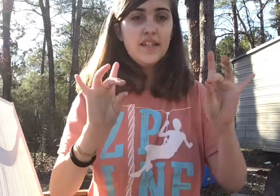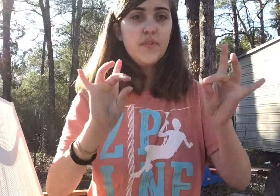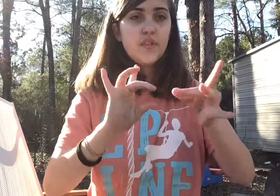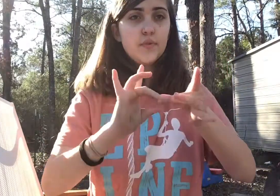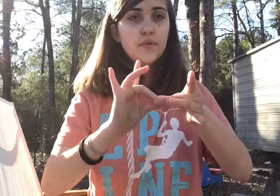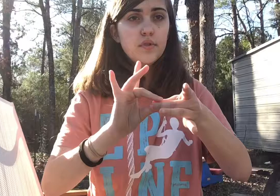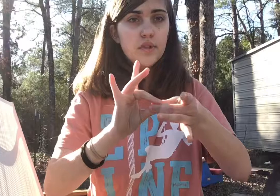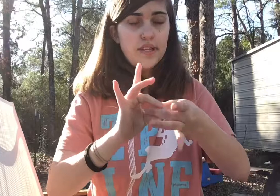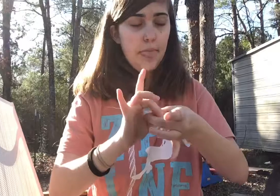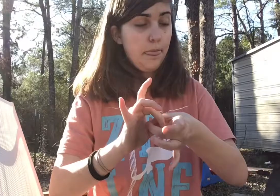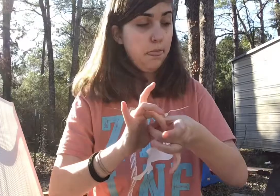individual,